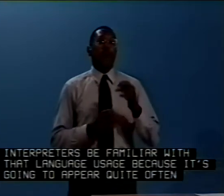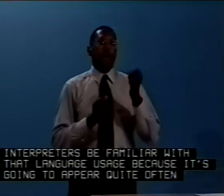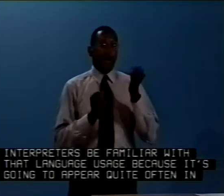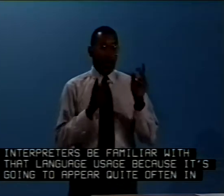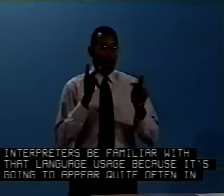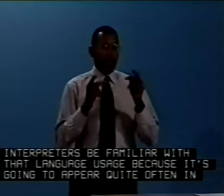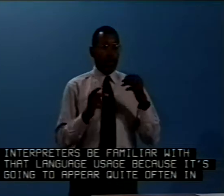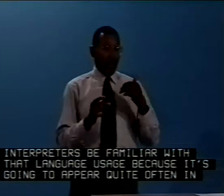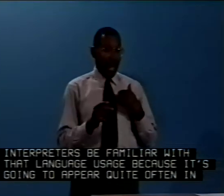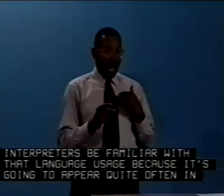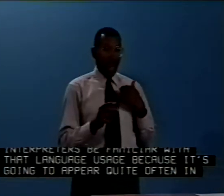life of the black deaf people.